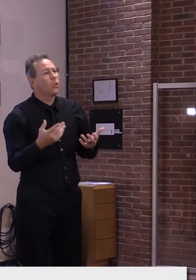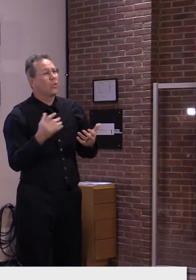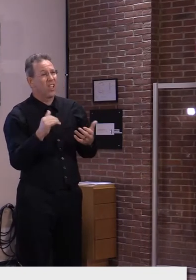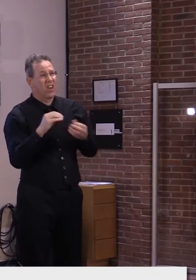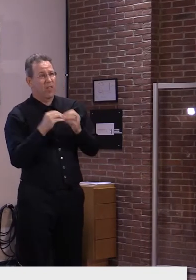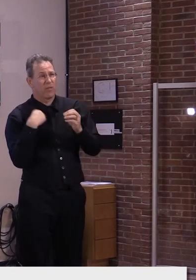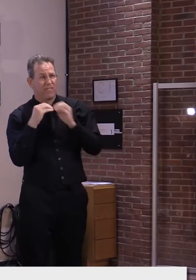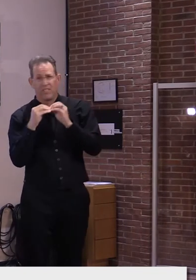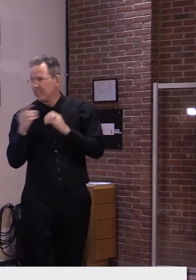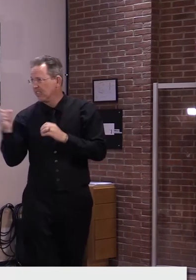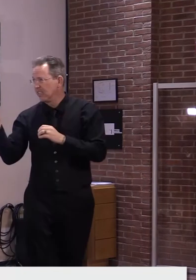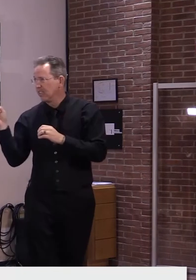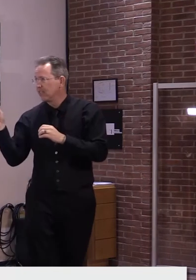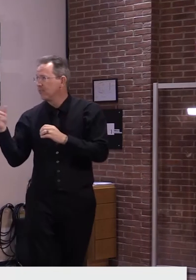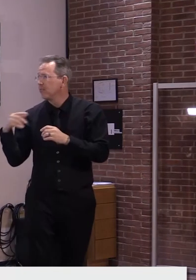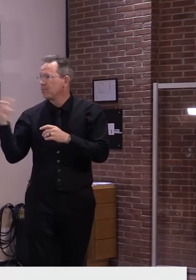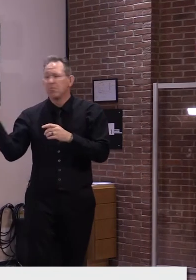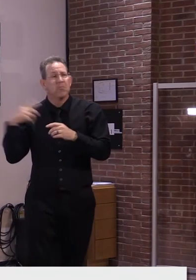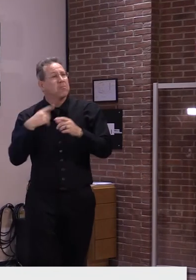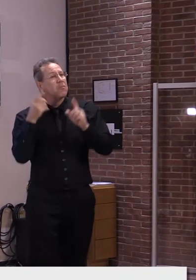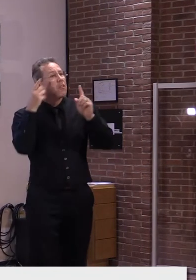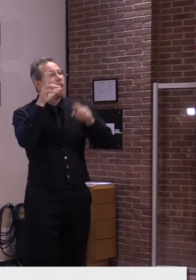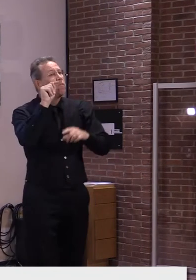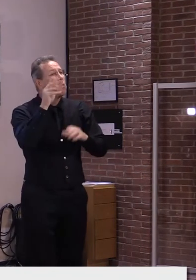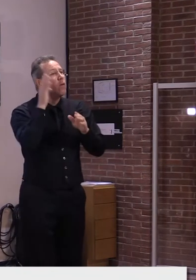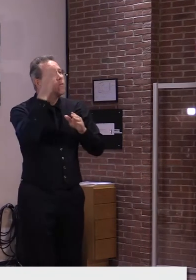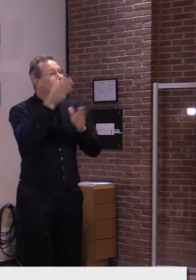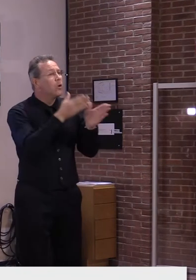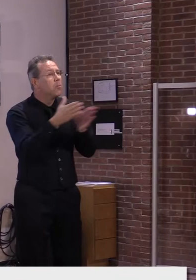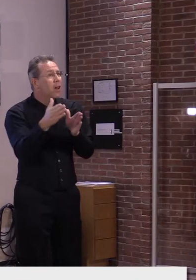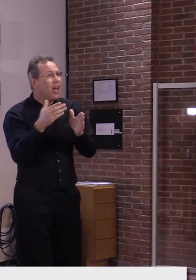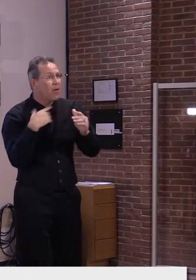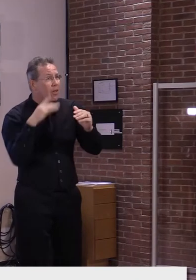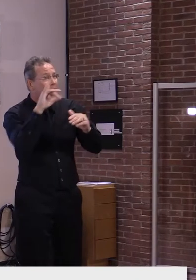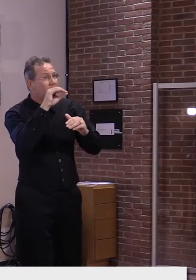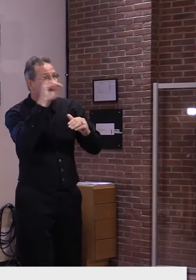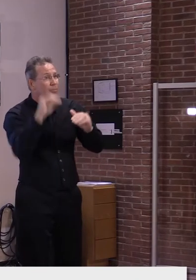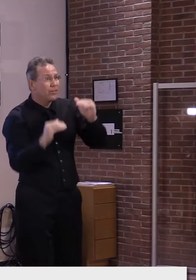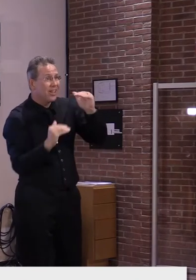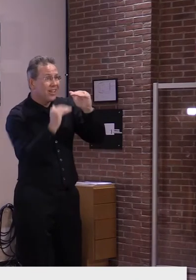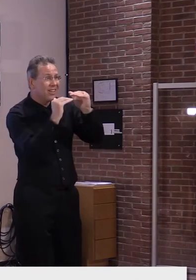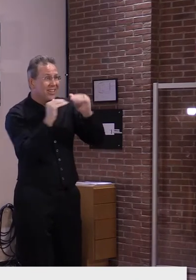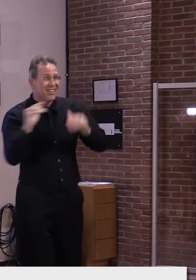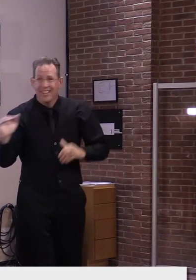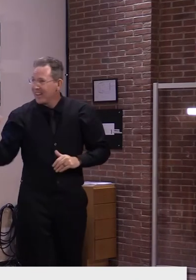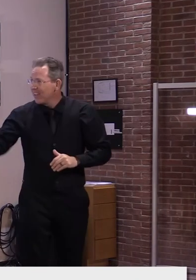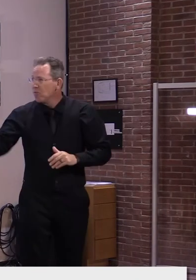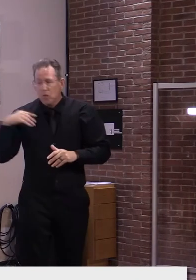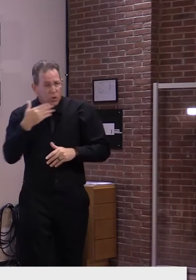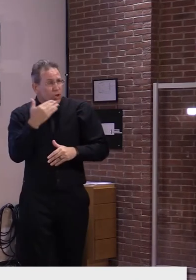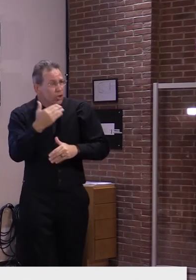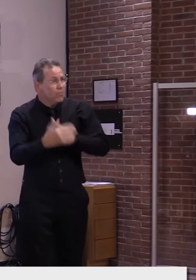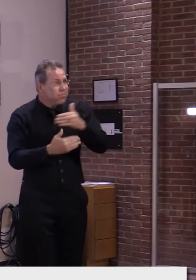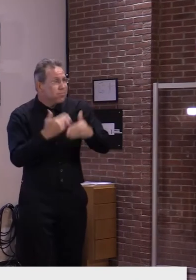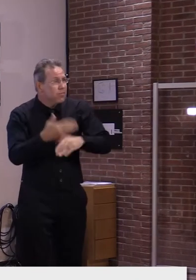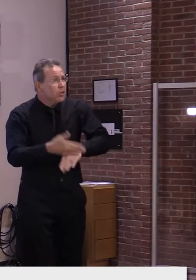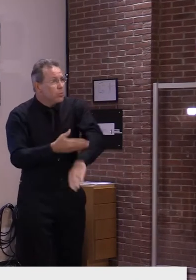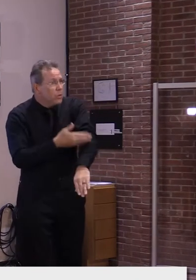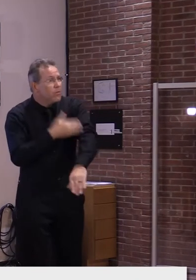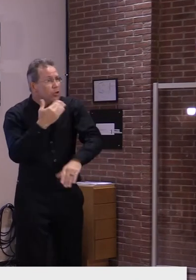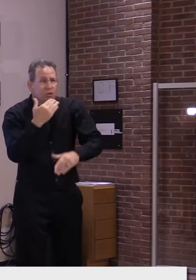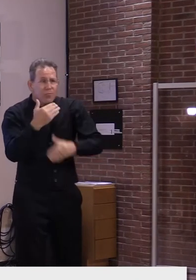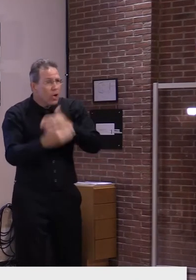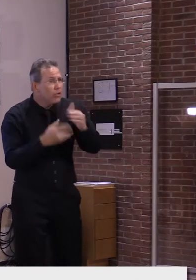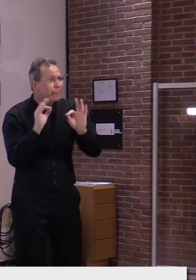slide, with that reconciliation in place, we have continued to make progress toward that 80% goal, as the governor said, standing at